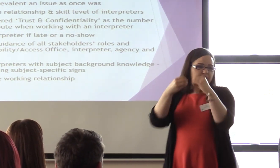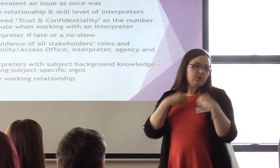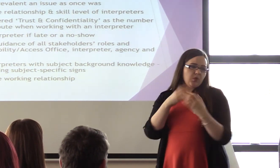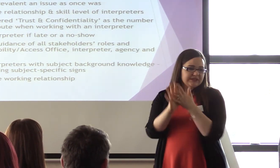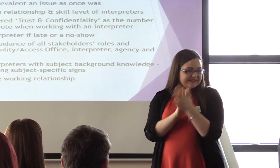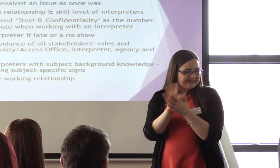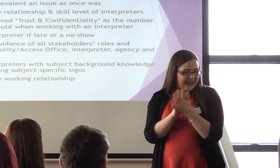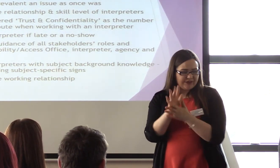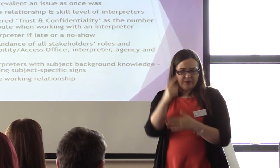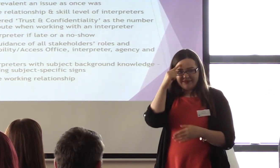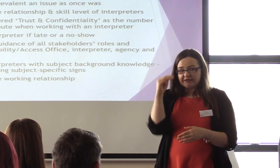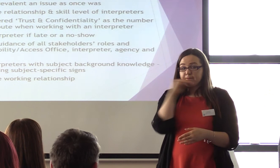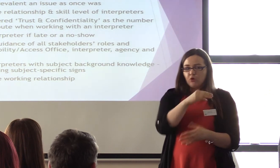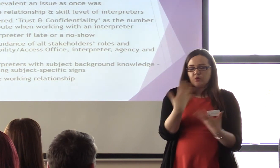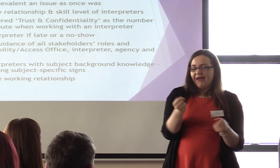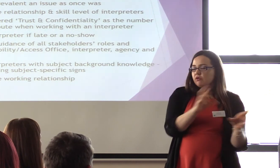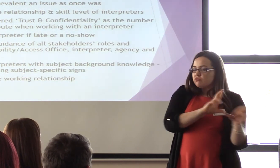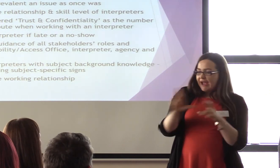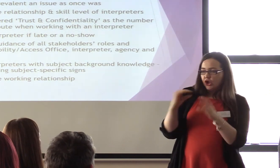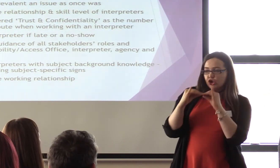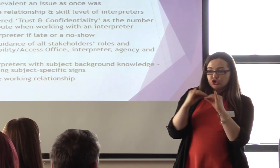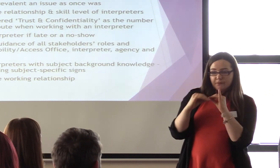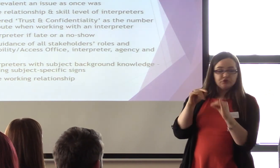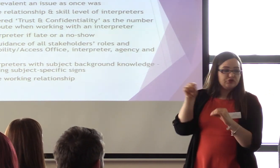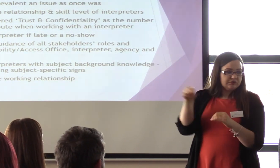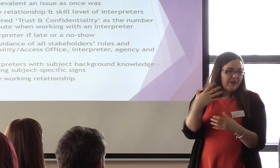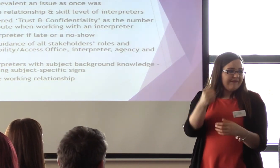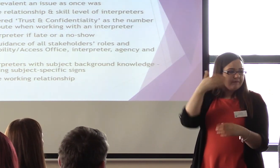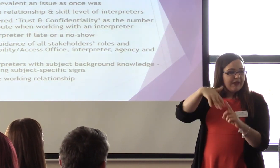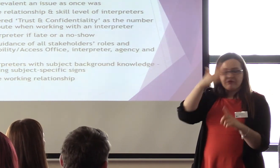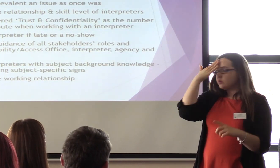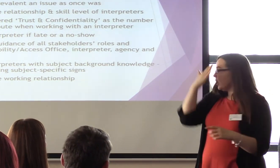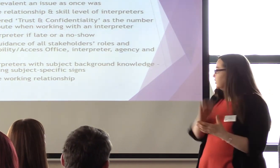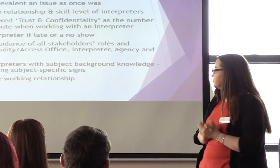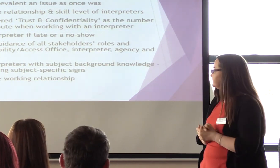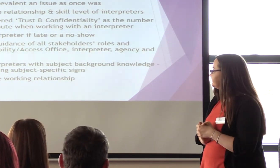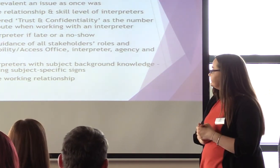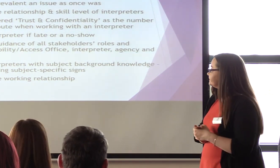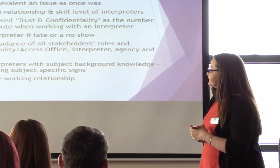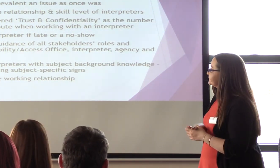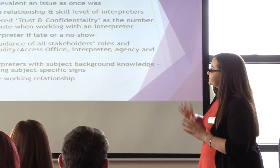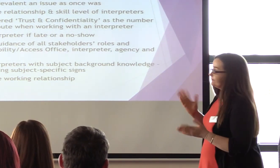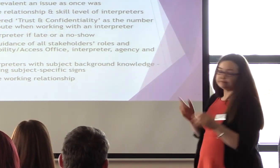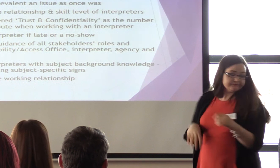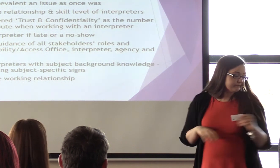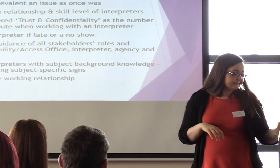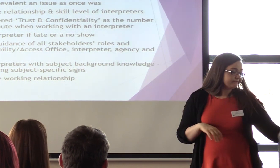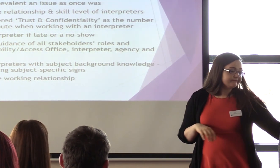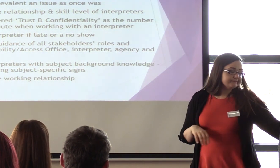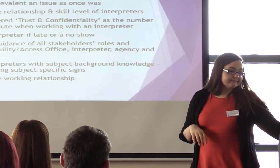responders feel that there's a lot of value in being able to create your own subject-specific sign, and therefore having a regular interpreter